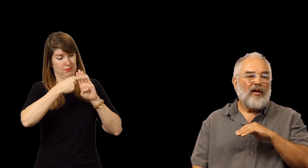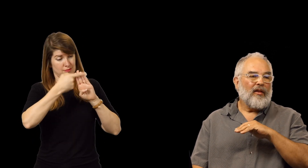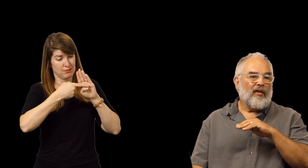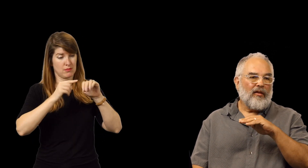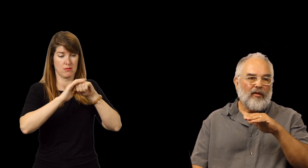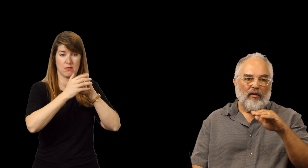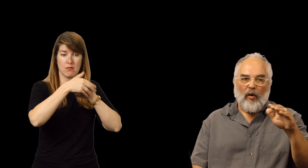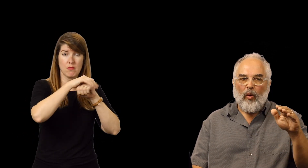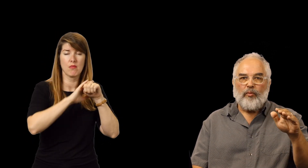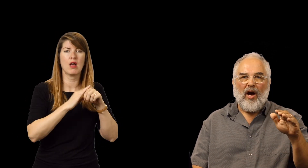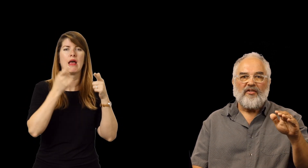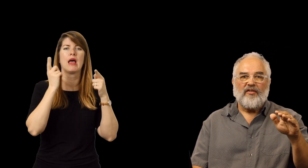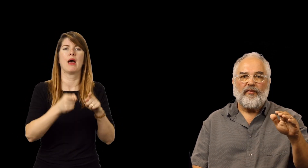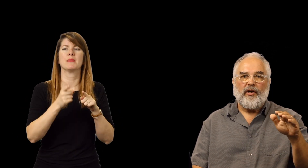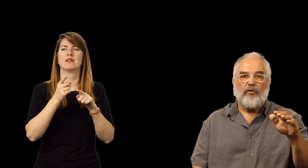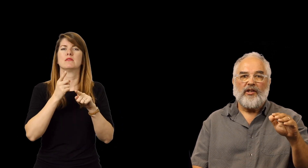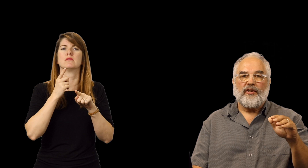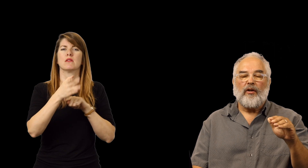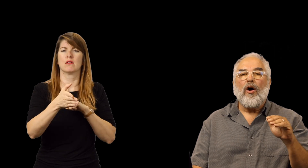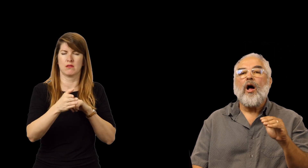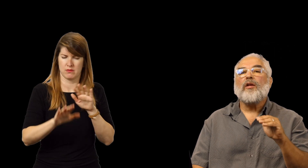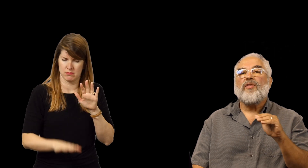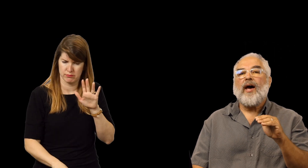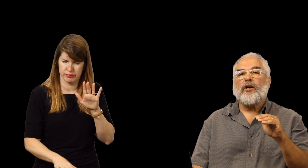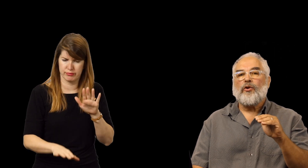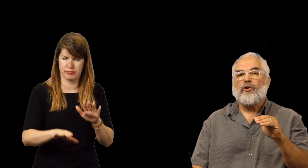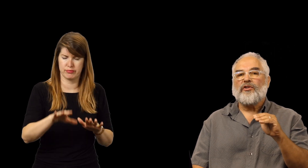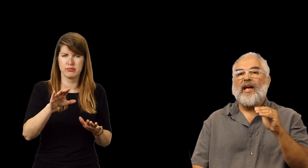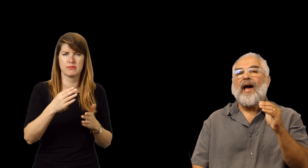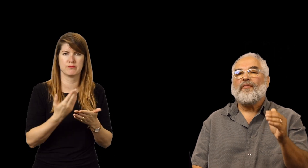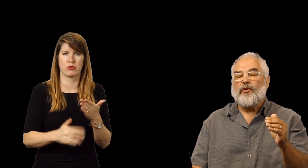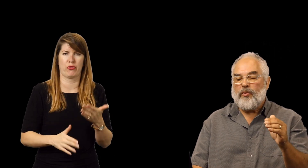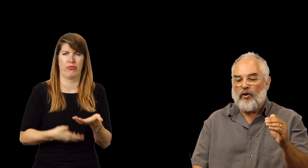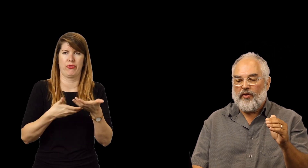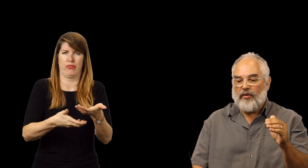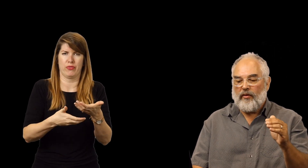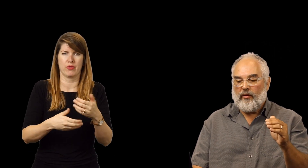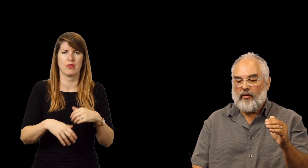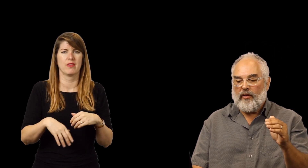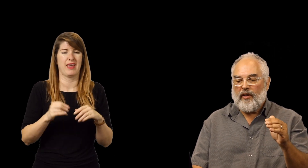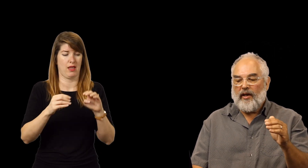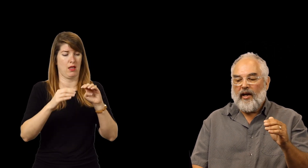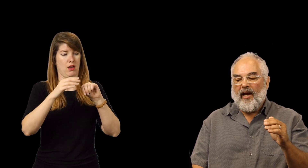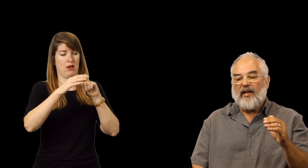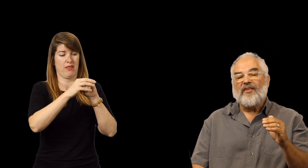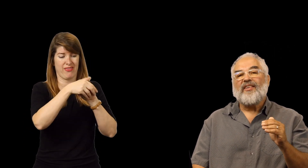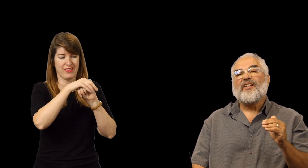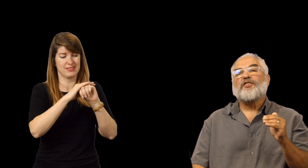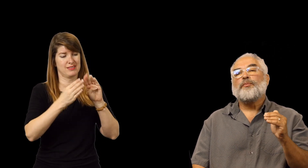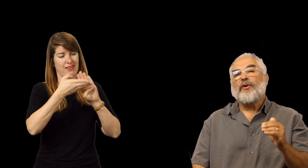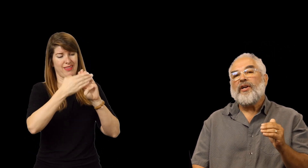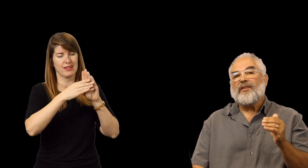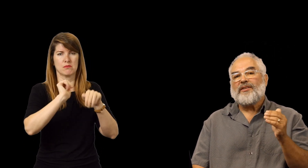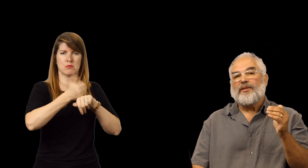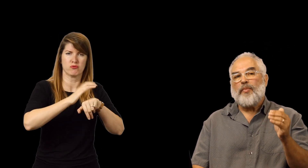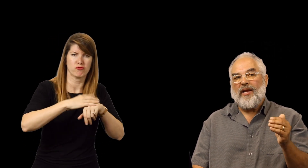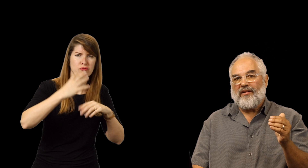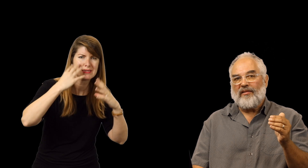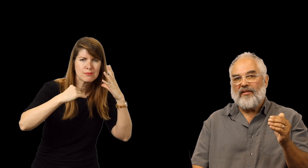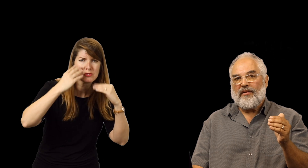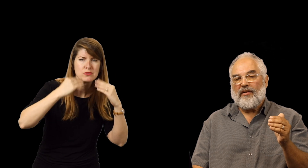brain, the whole process of integration, all of that occurs after birth, and it is